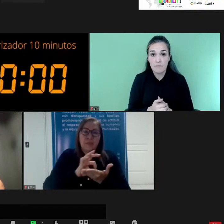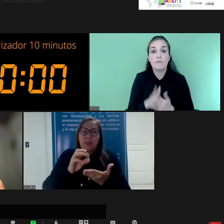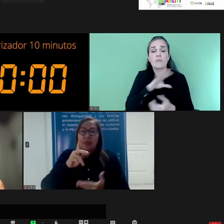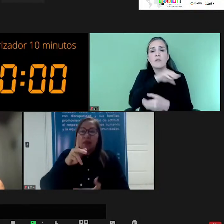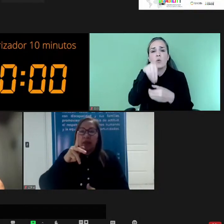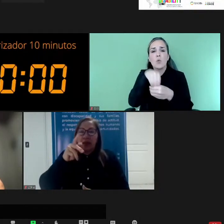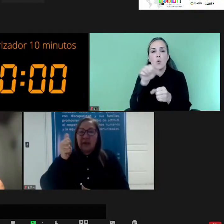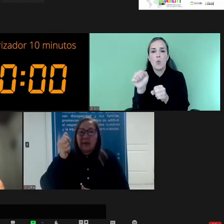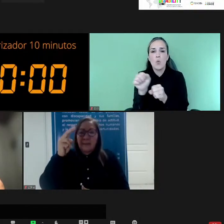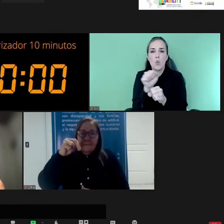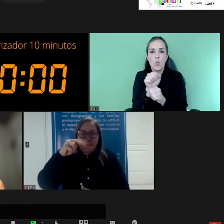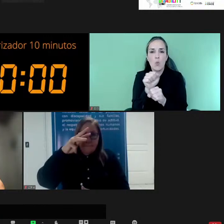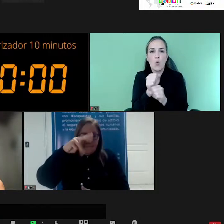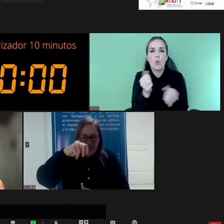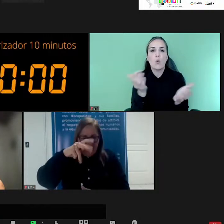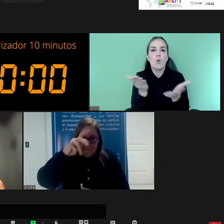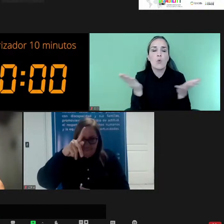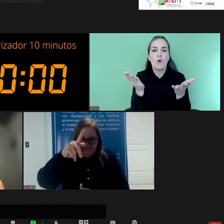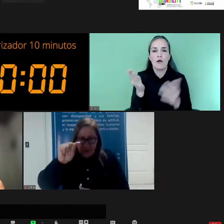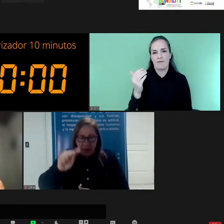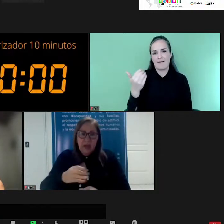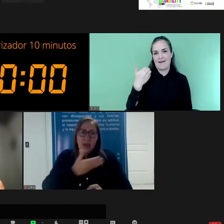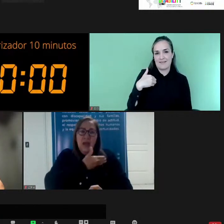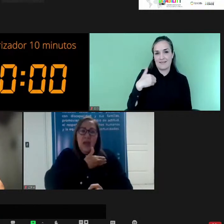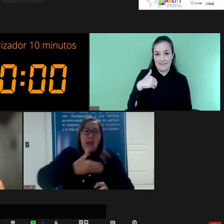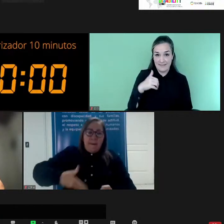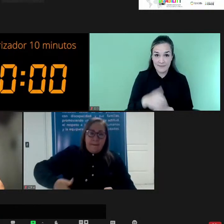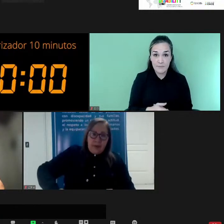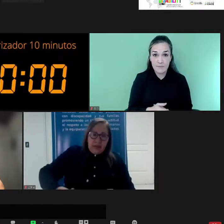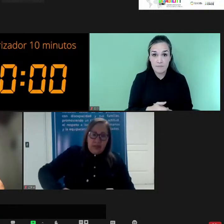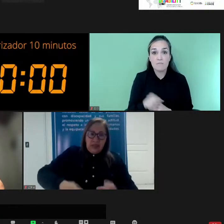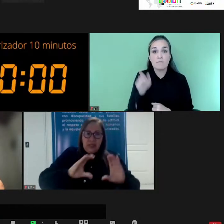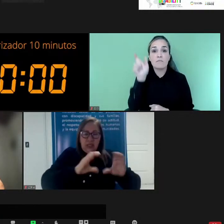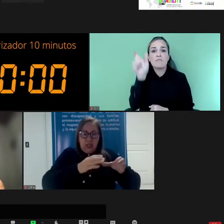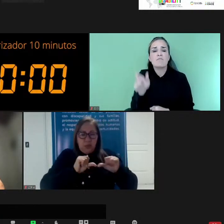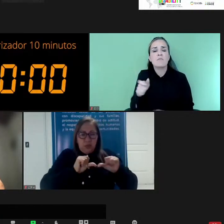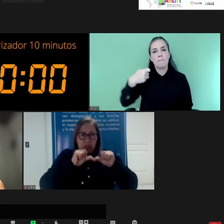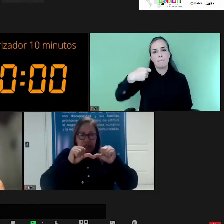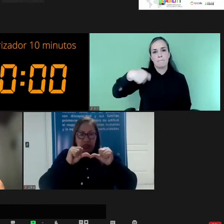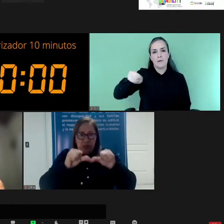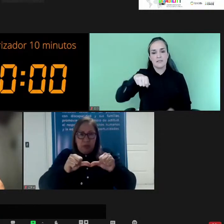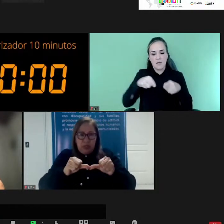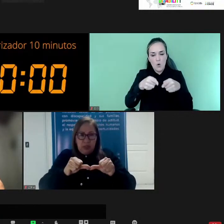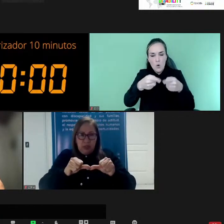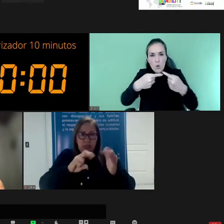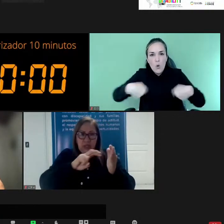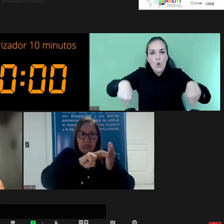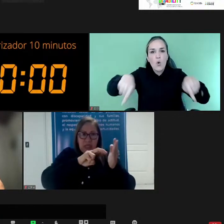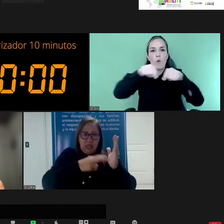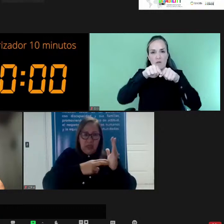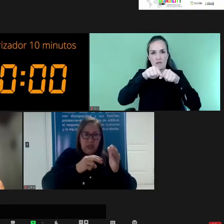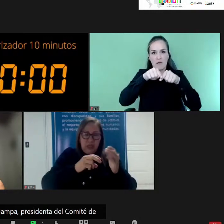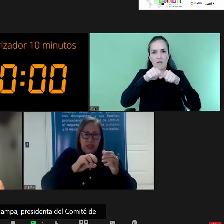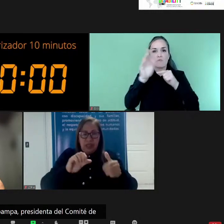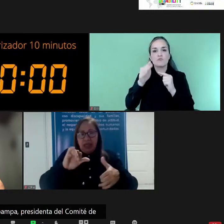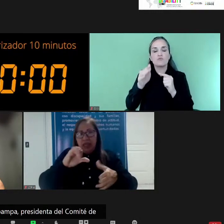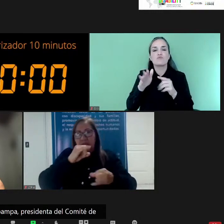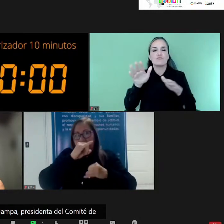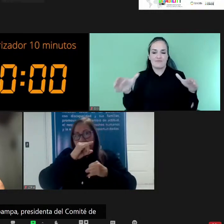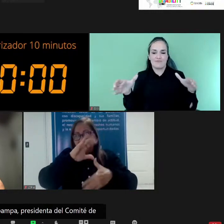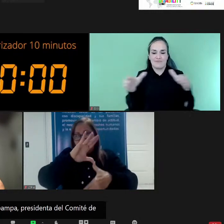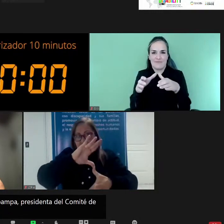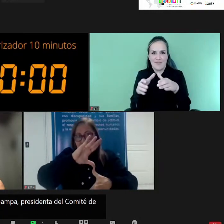she's been working in inclusive education in apampa chair of the follow-up committee of the inter-american